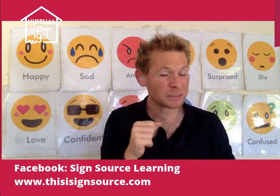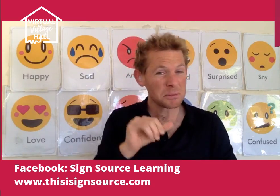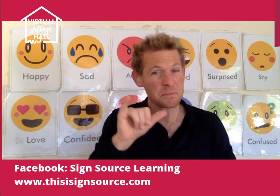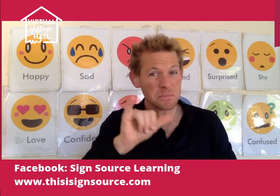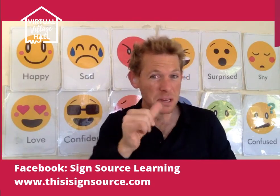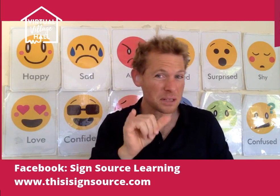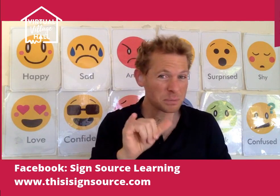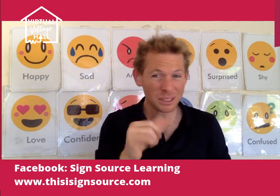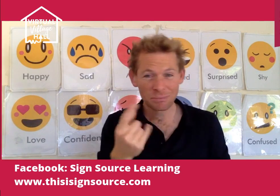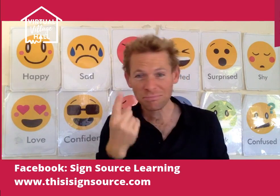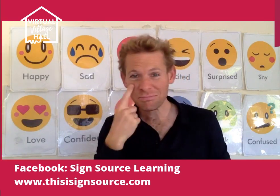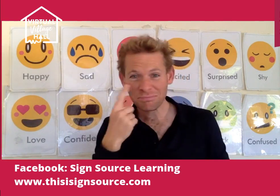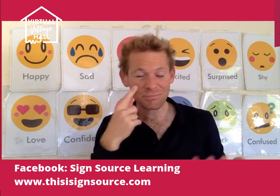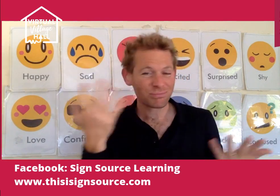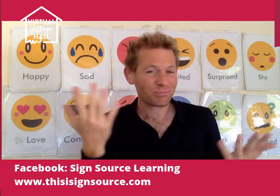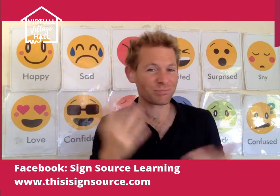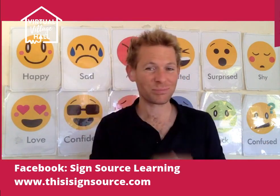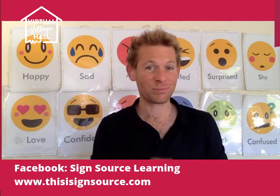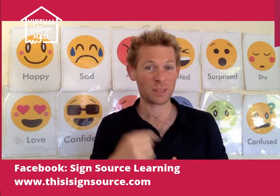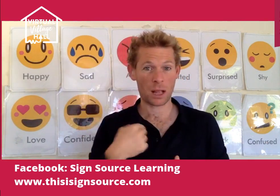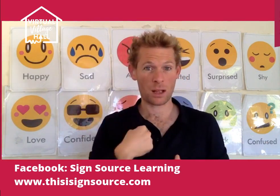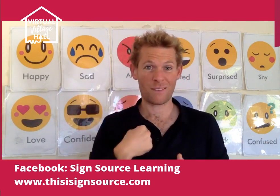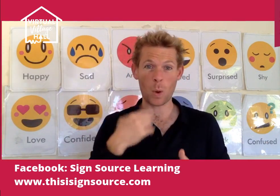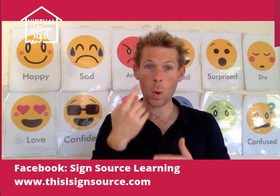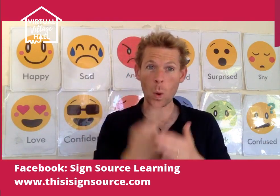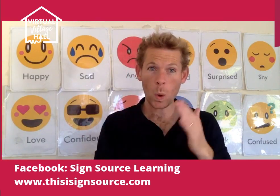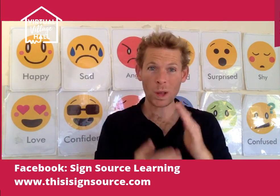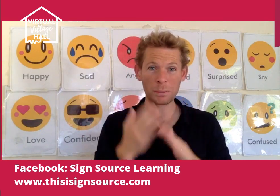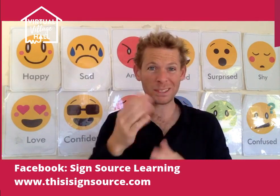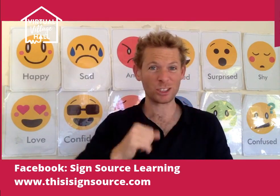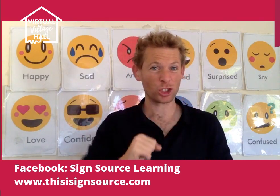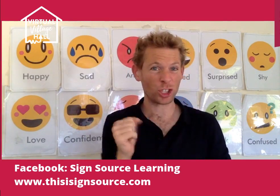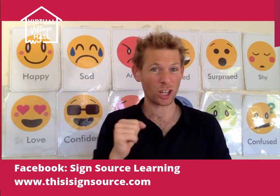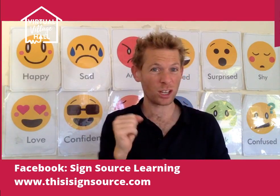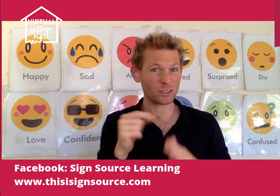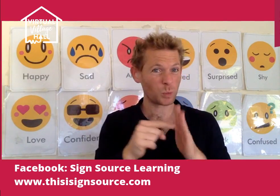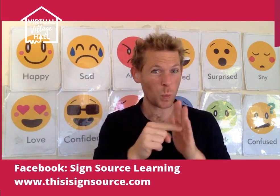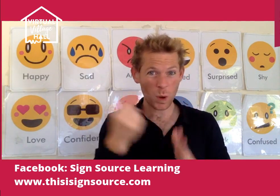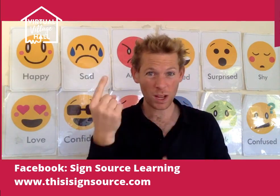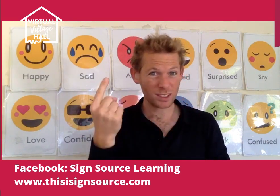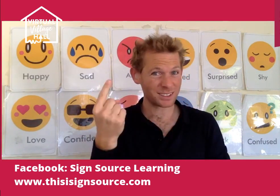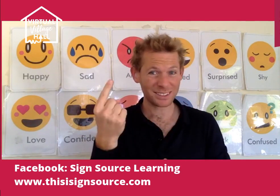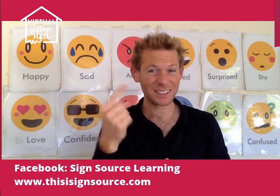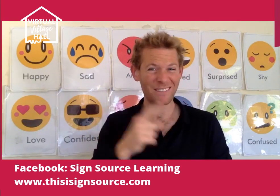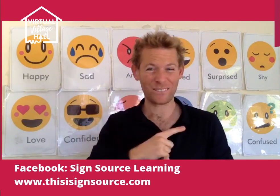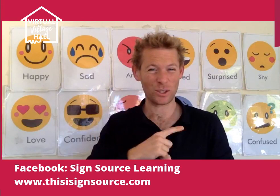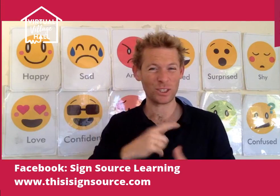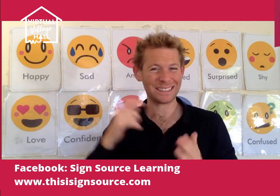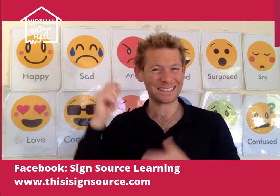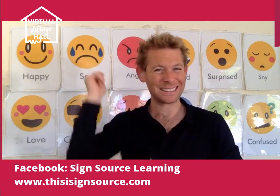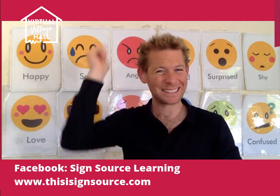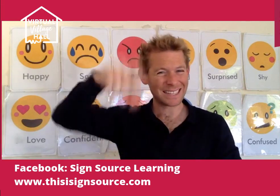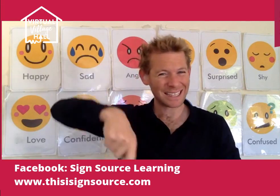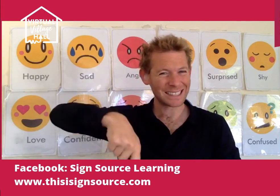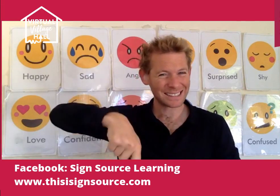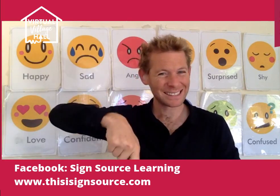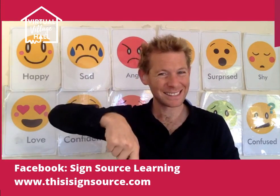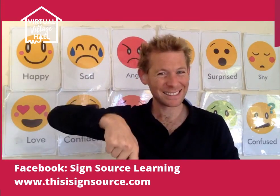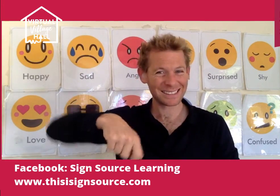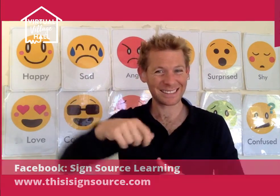about maybe going to Scotland. So that's a possibility. We'll see how that goes. I've actually only been to Scotland once, and